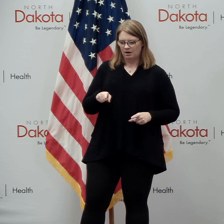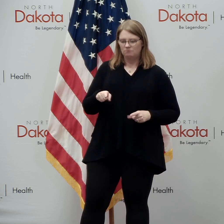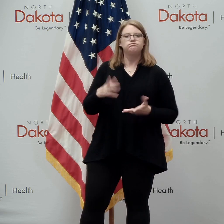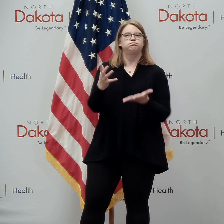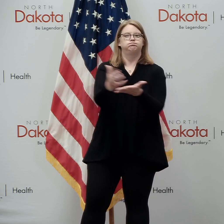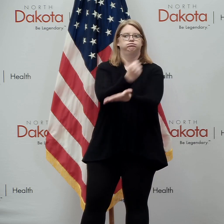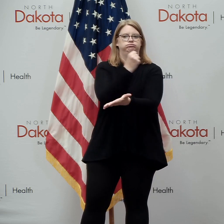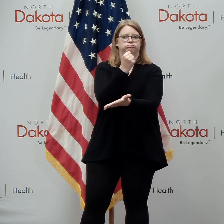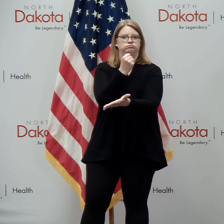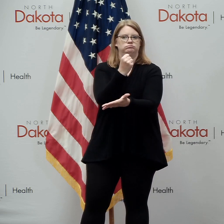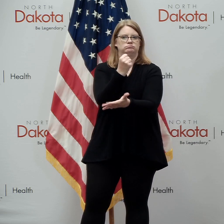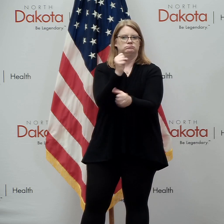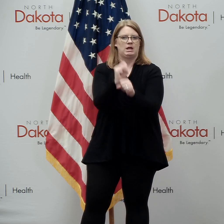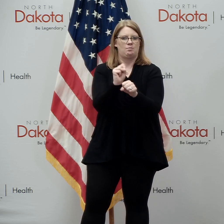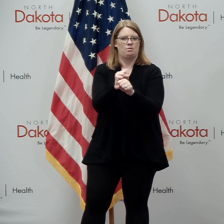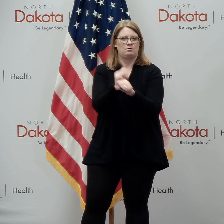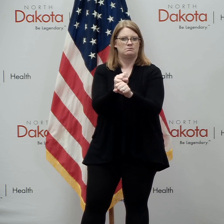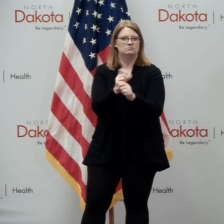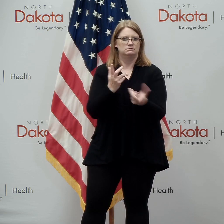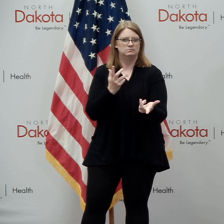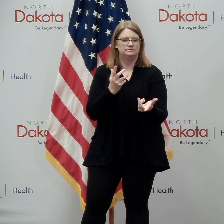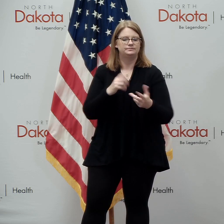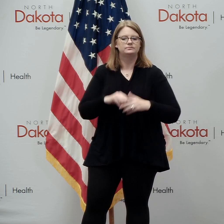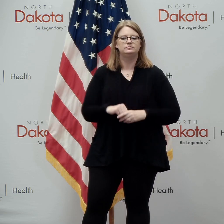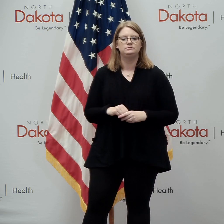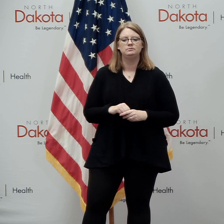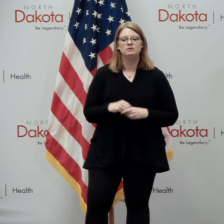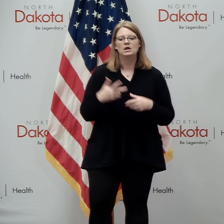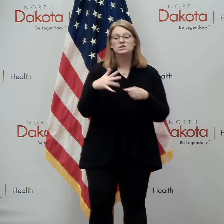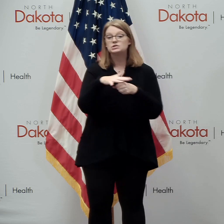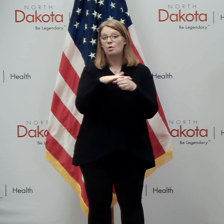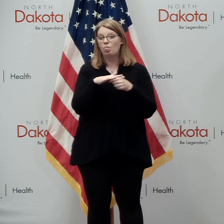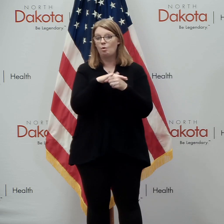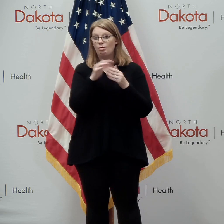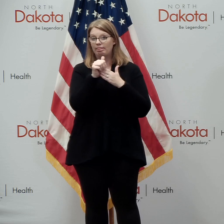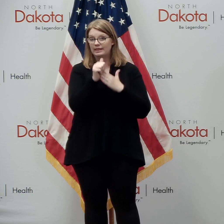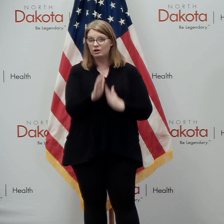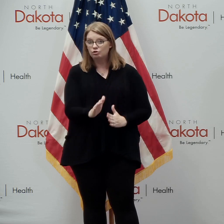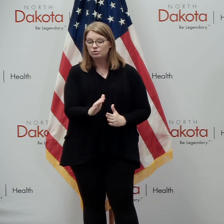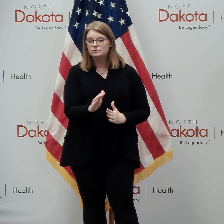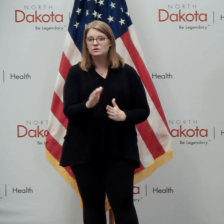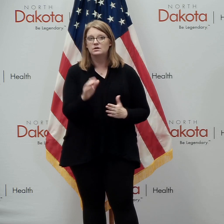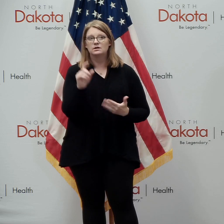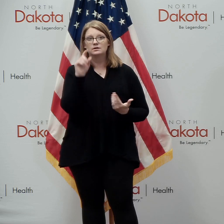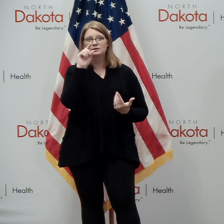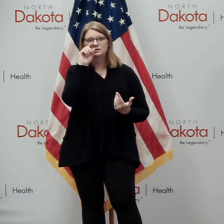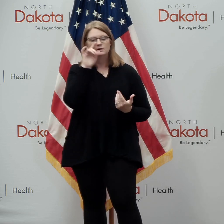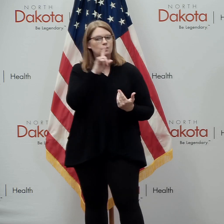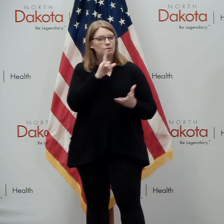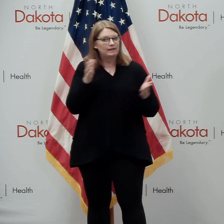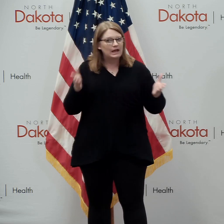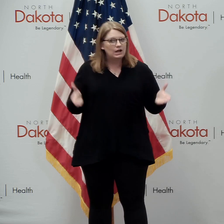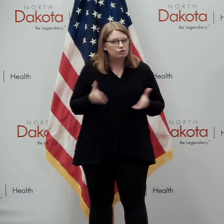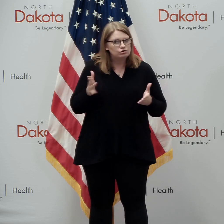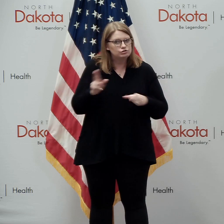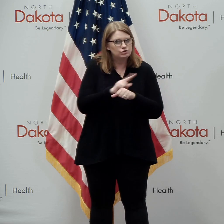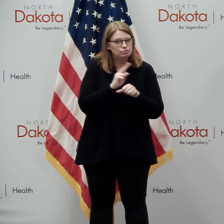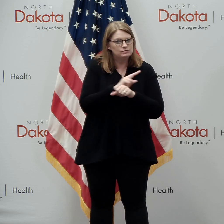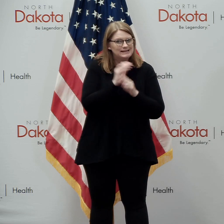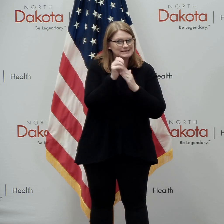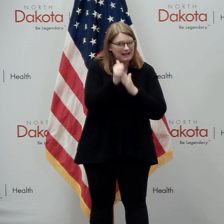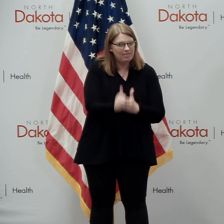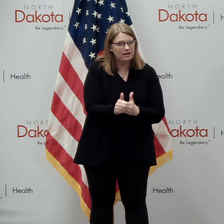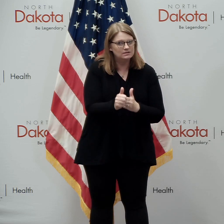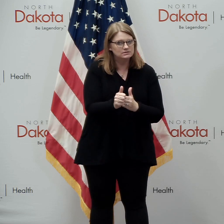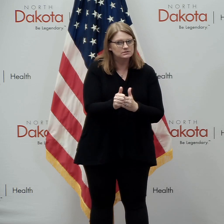doing both of those things today. Local leaders, again, are encouraged to use these guidelines as a